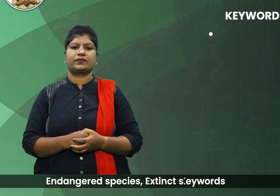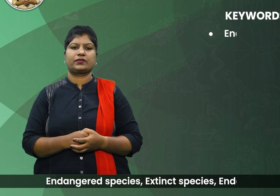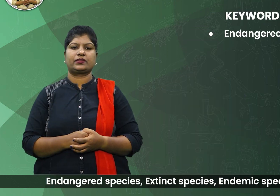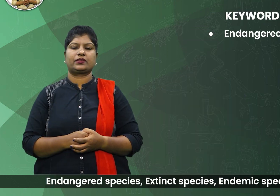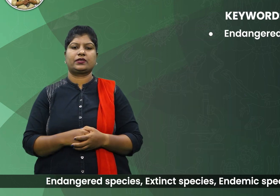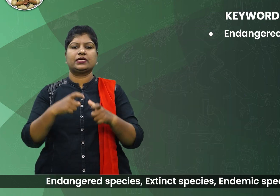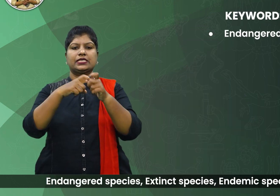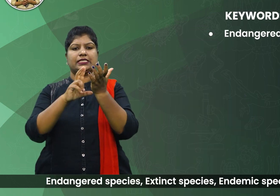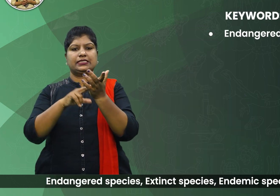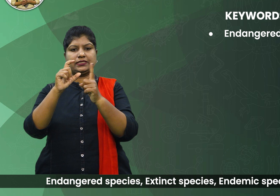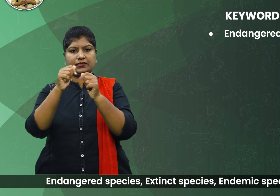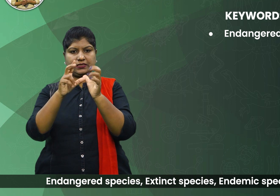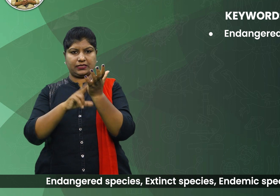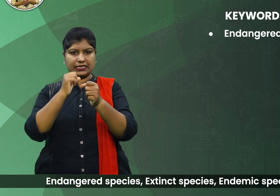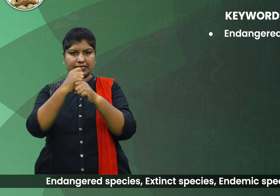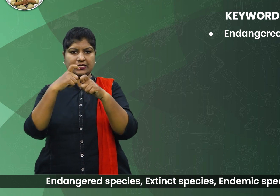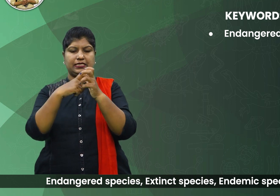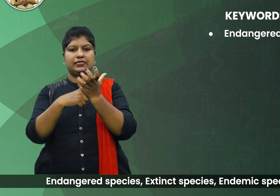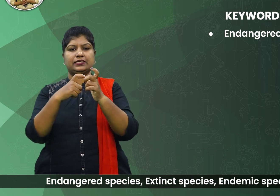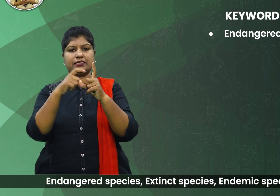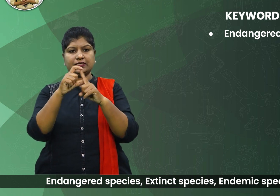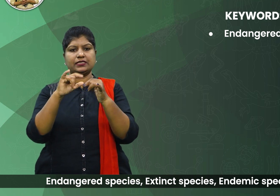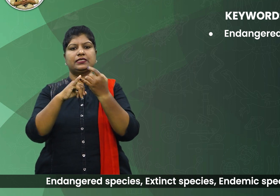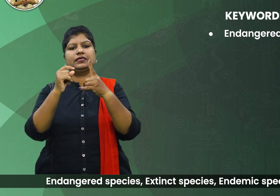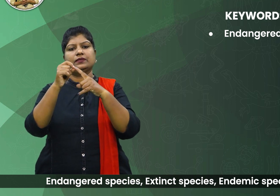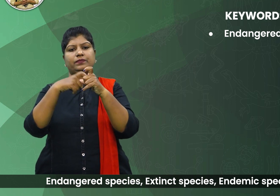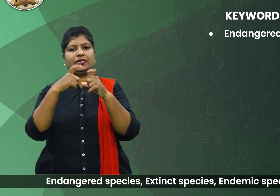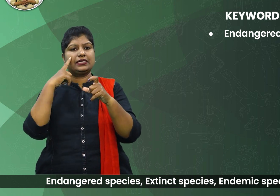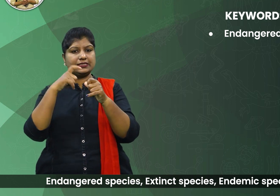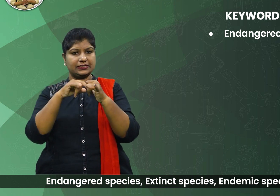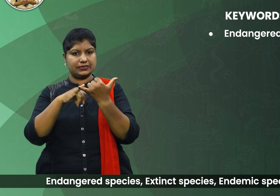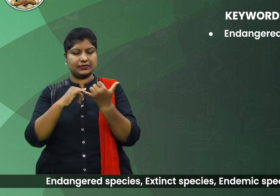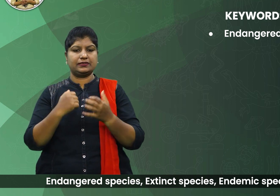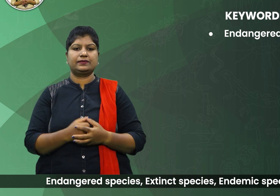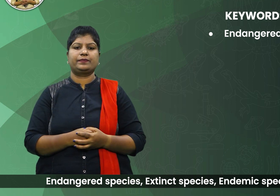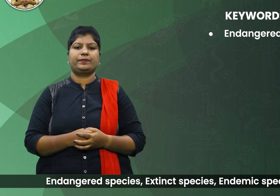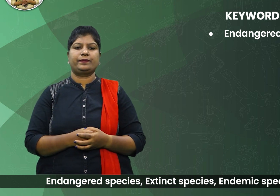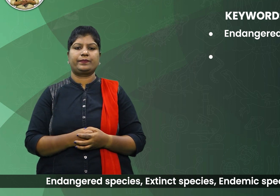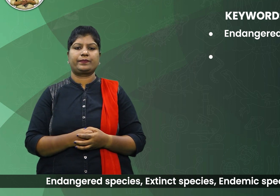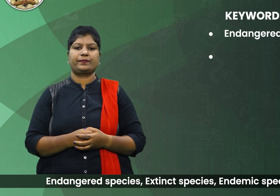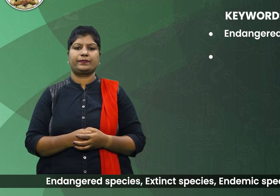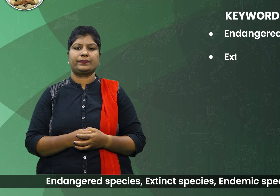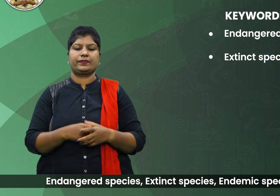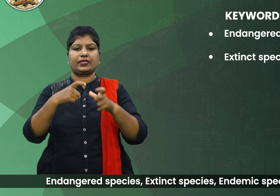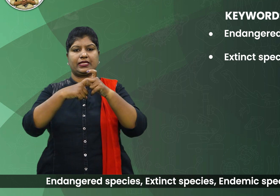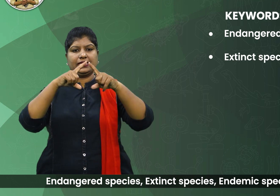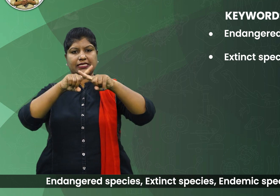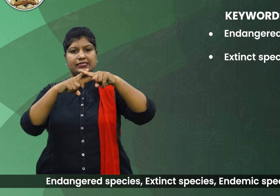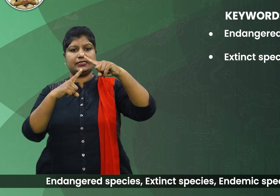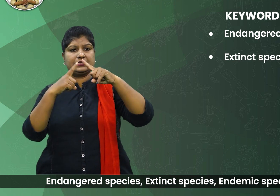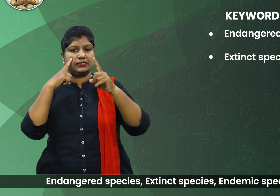Endangered species Endangered species Extinct